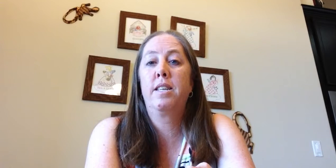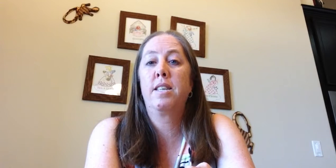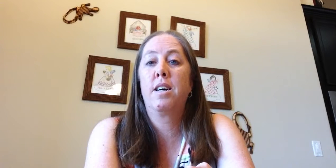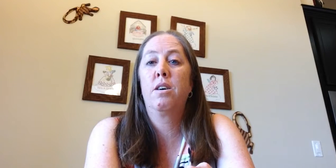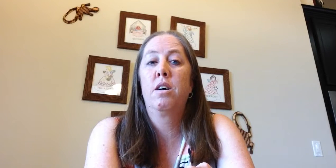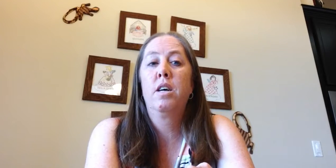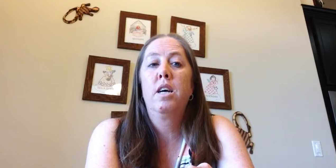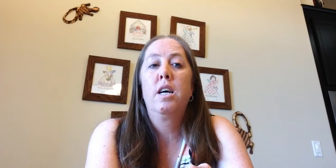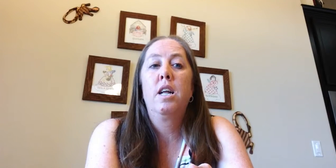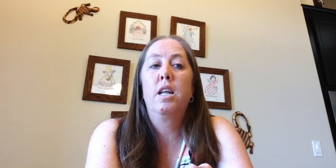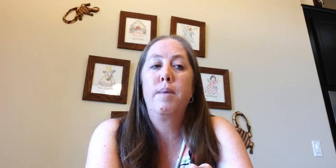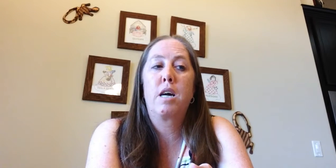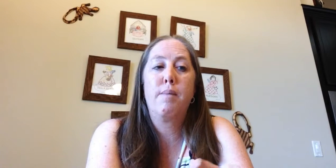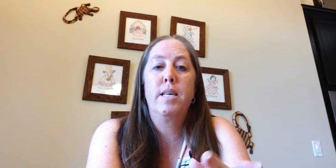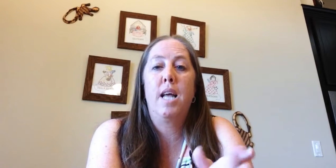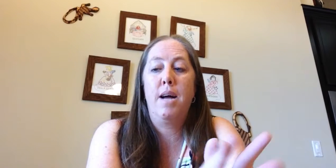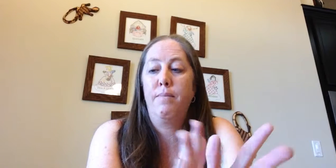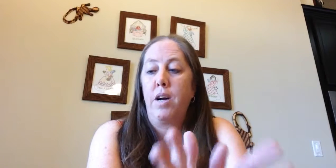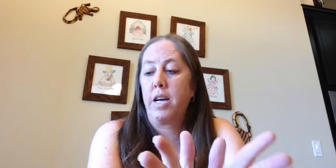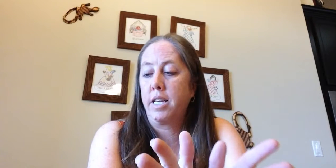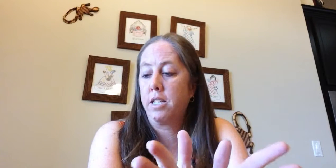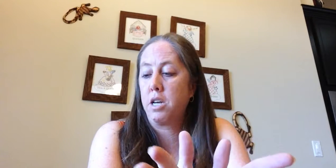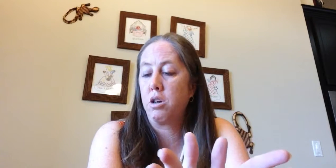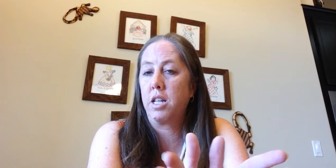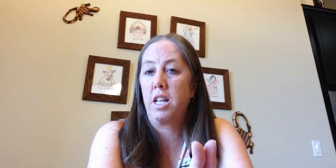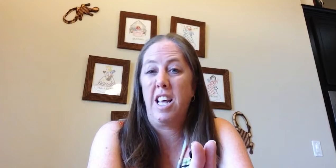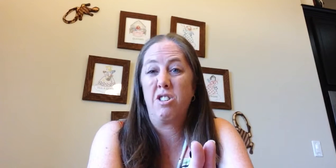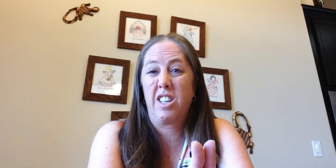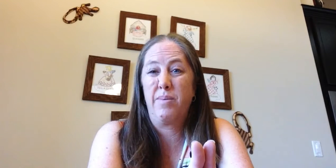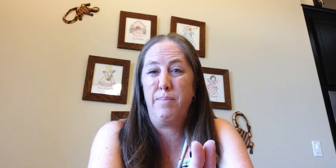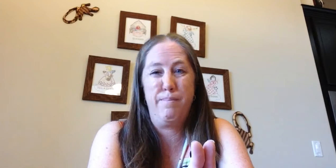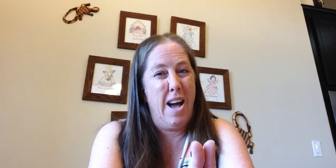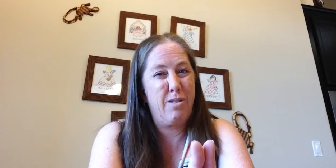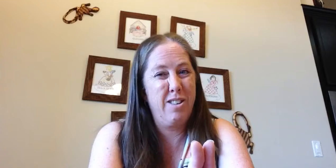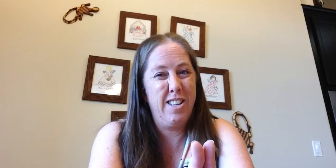so leave me a comment. I'm very concerned that the letters are going to be backwards